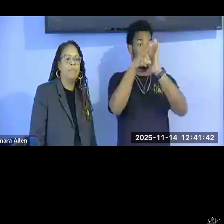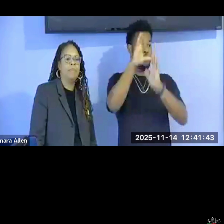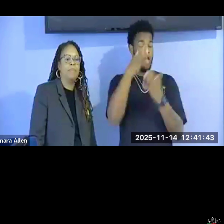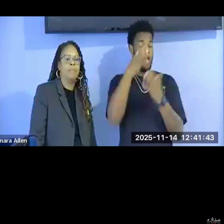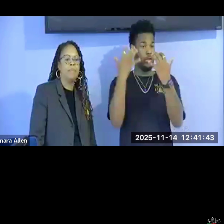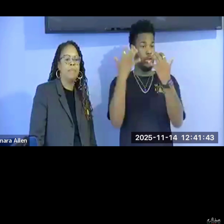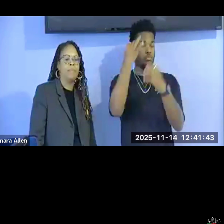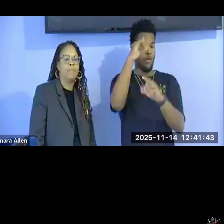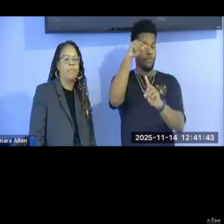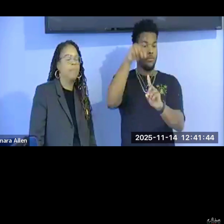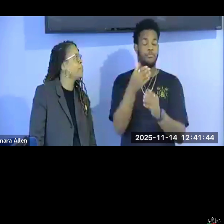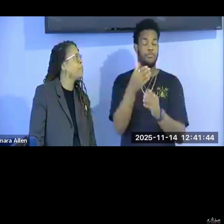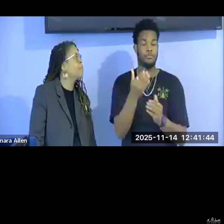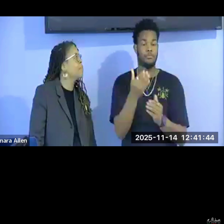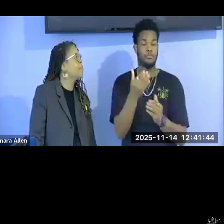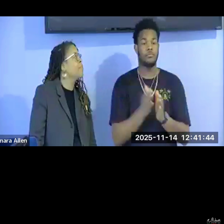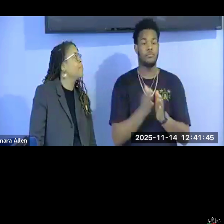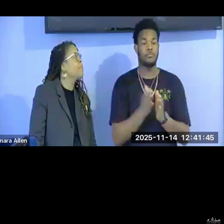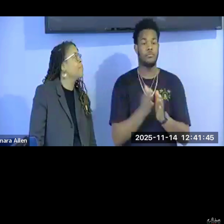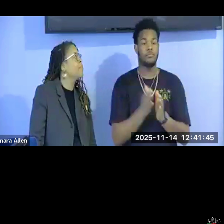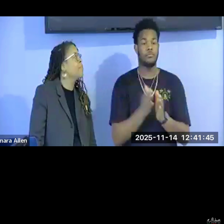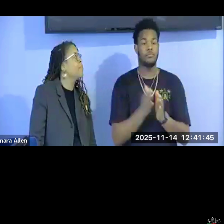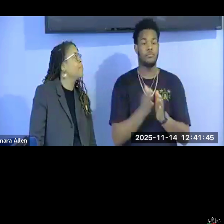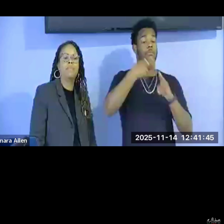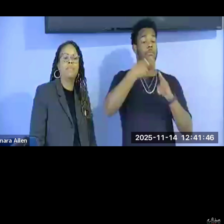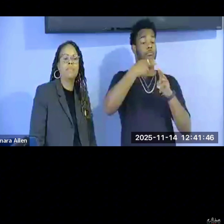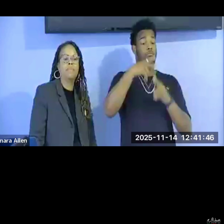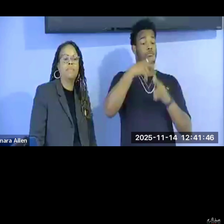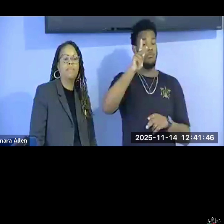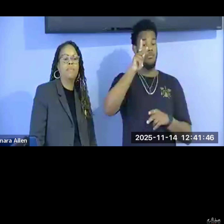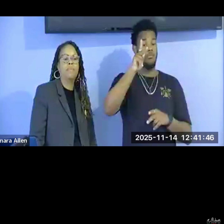Thank you. We do have a question on Zoom.